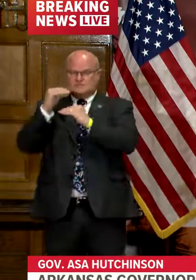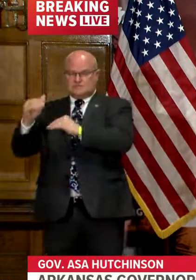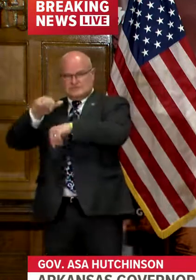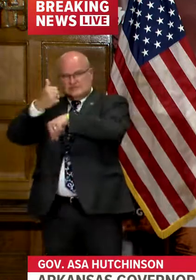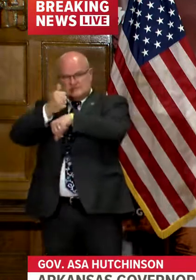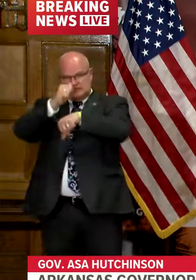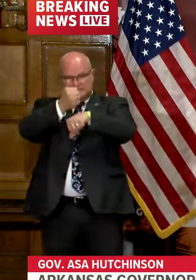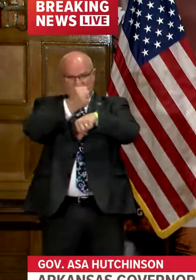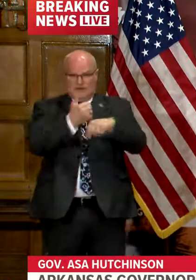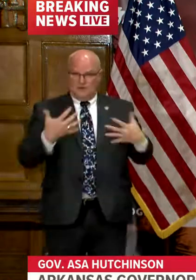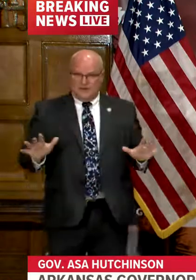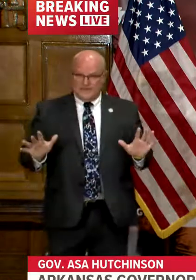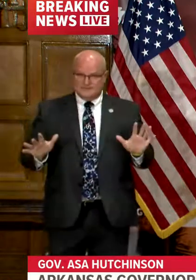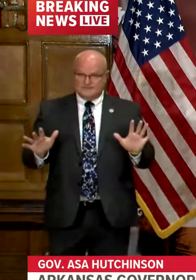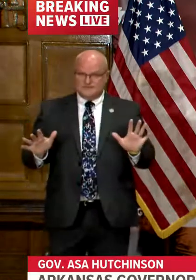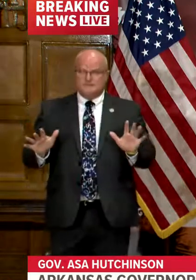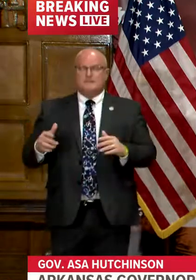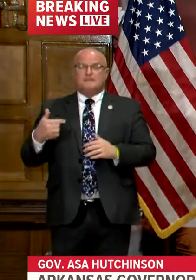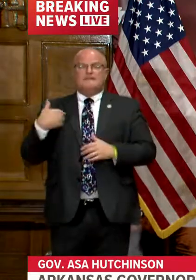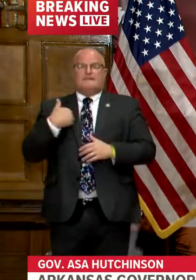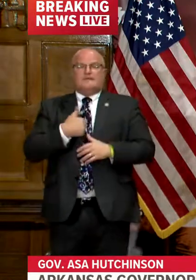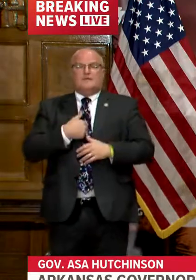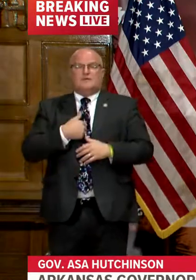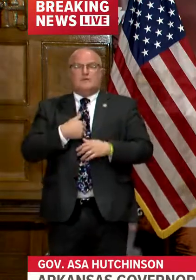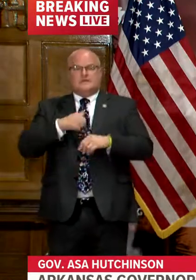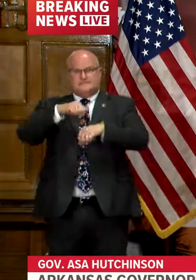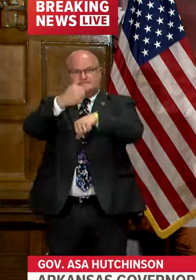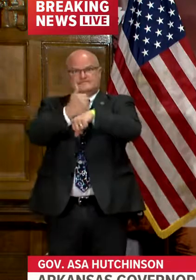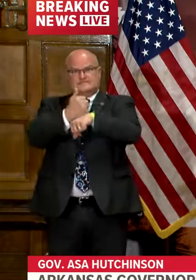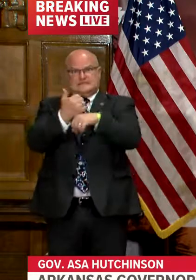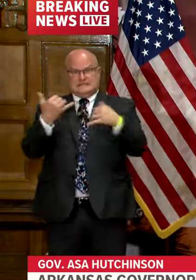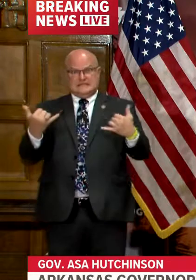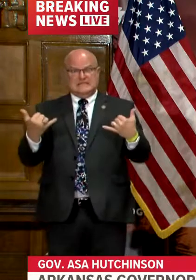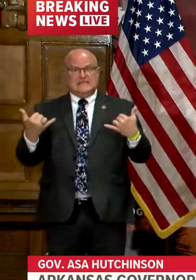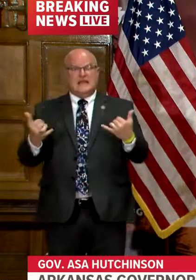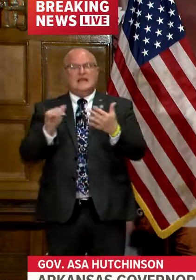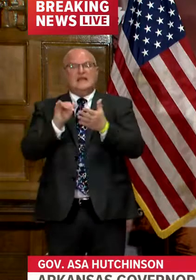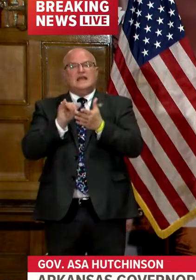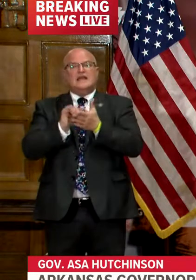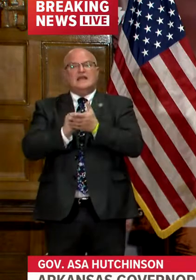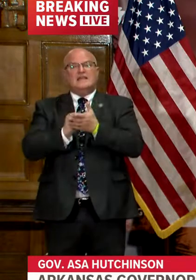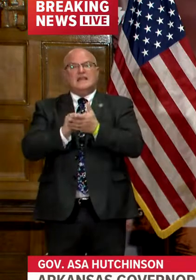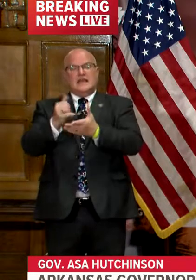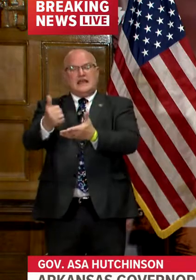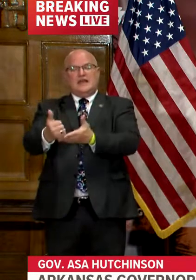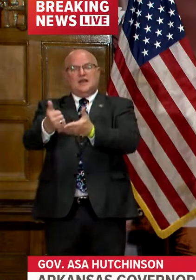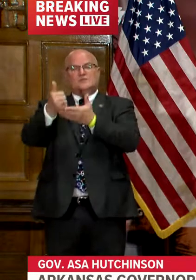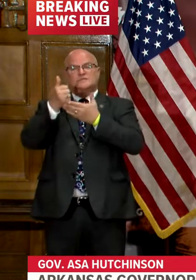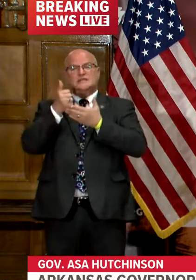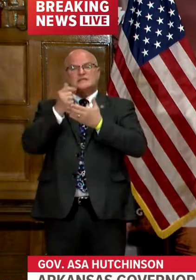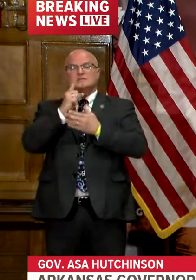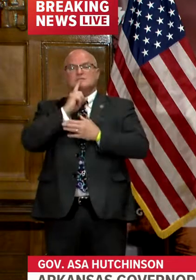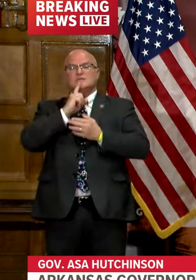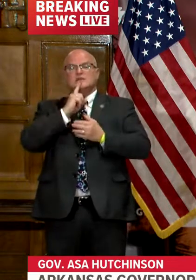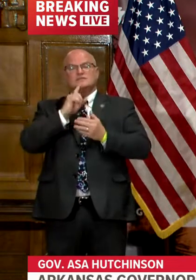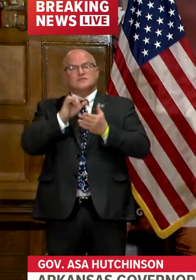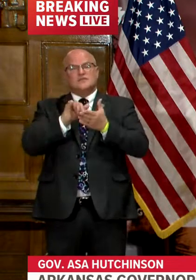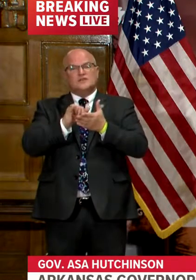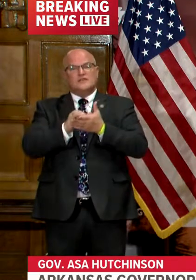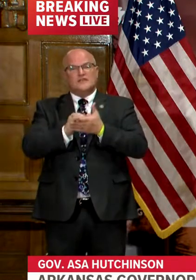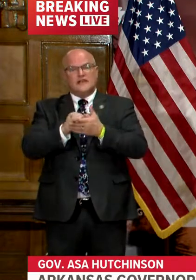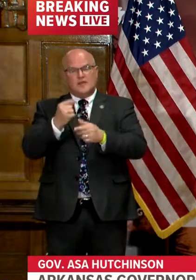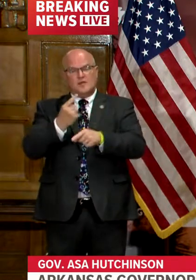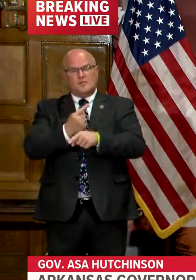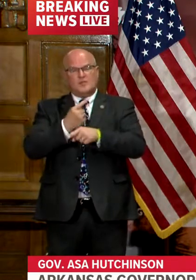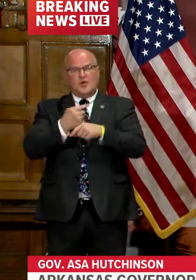in place. We put in another one today that helps us to make sure